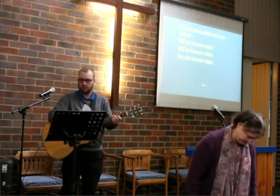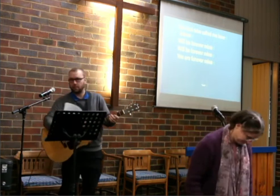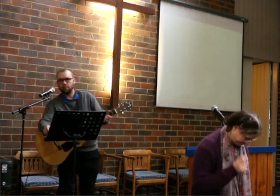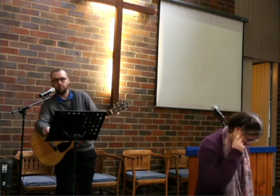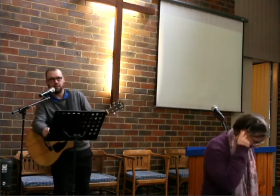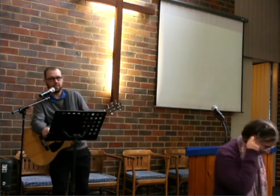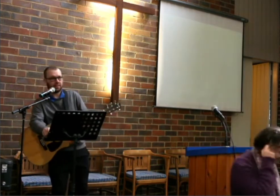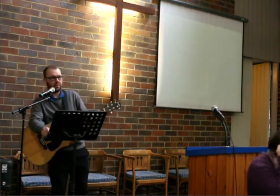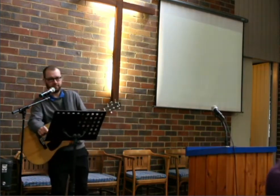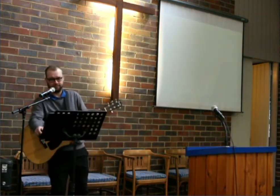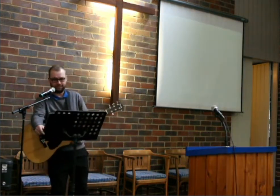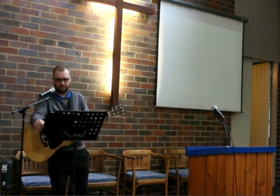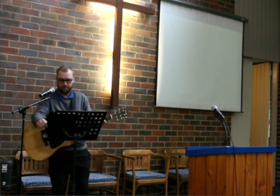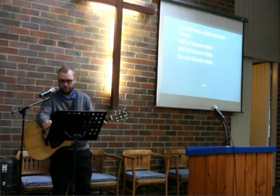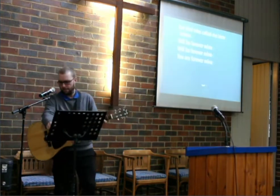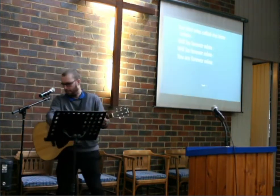Please.